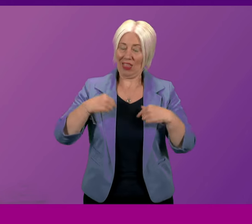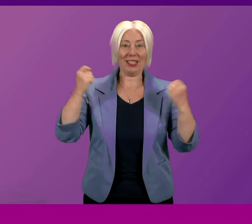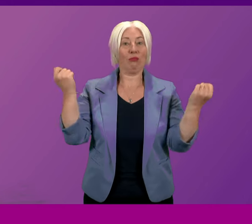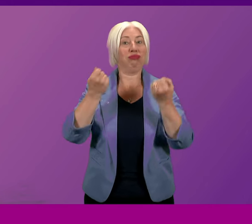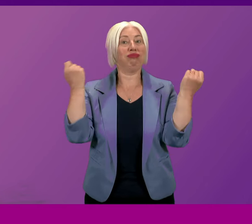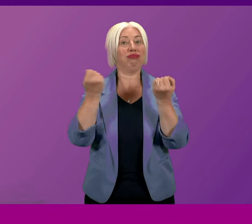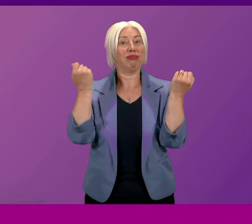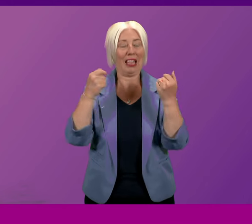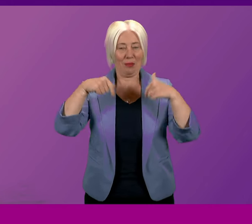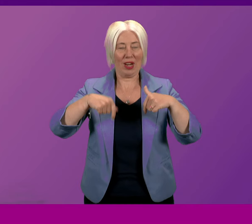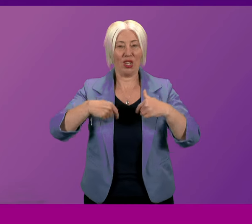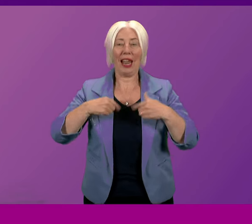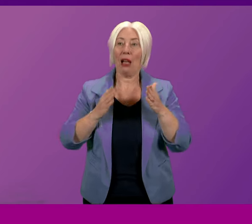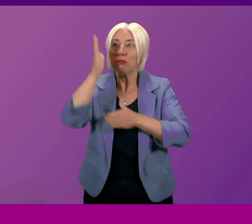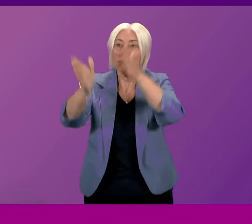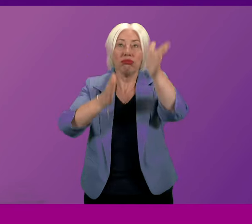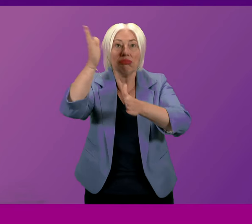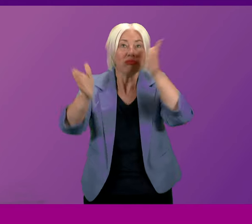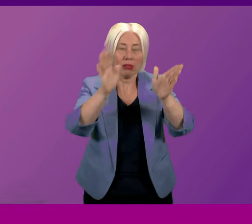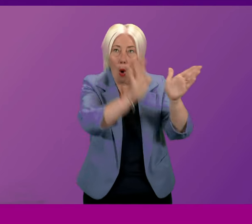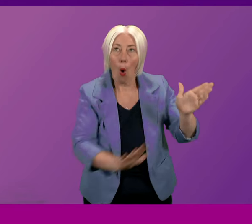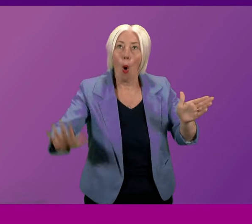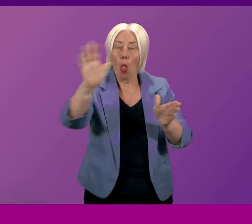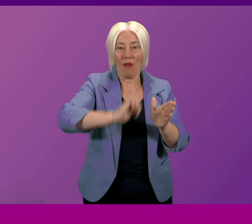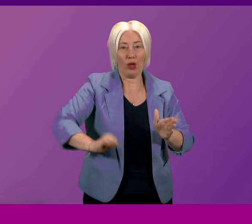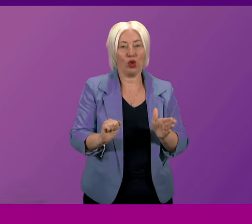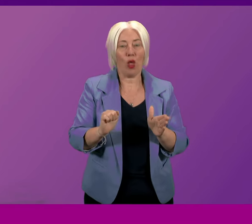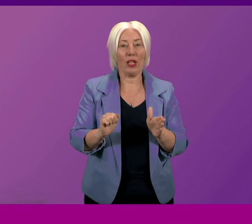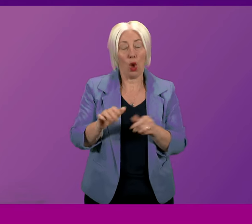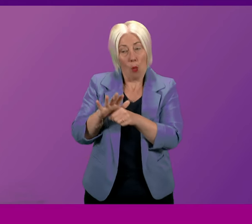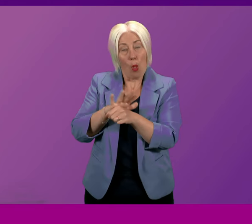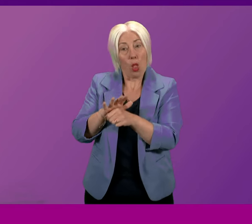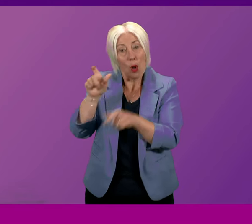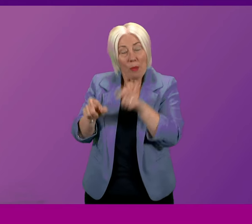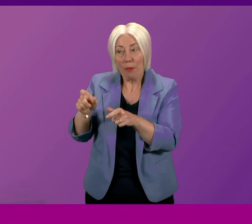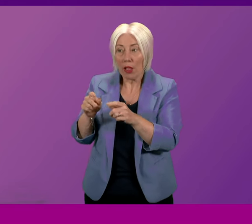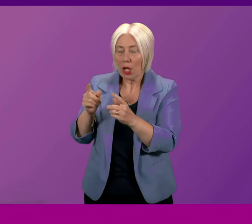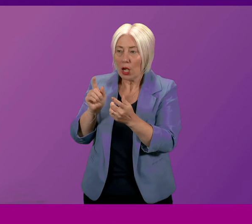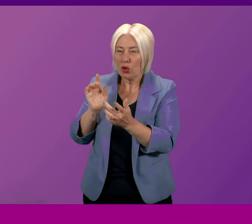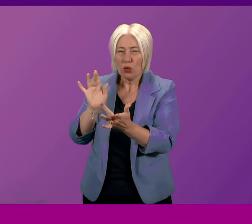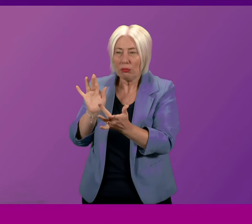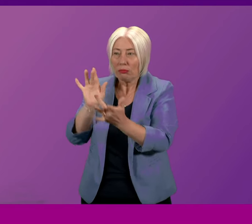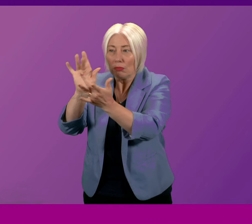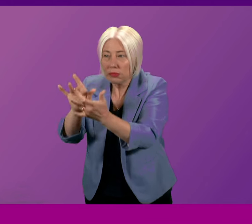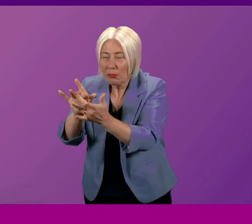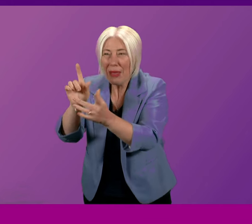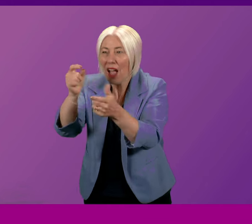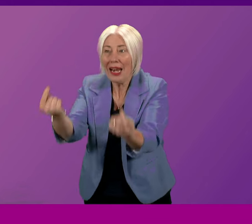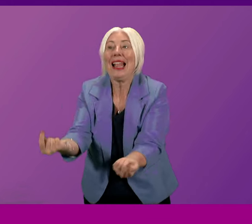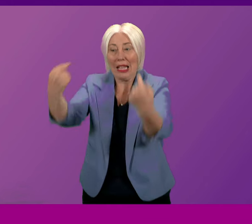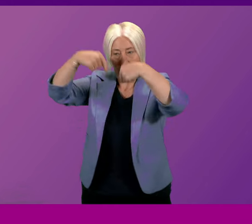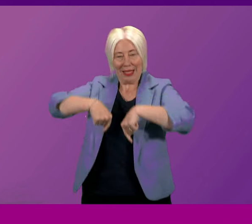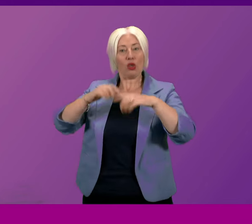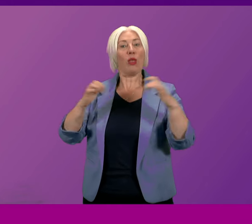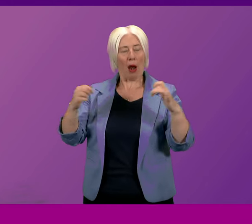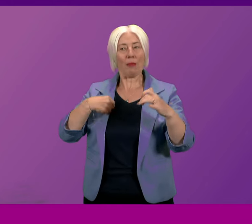year, I'm visiting all regions of Scotland with local members to reach people who may not be able to come here and to learn